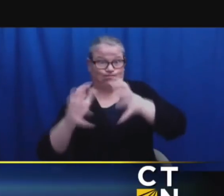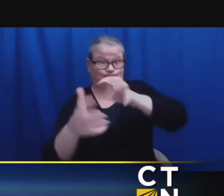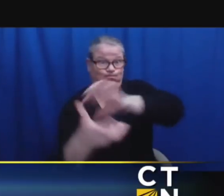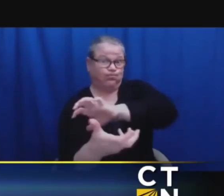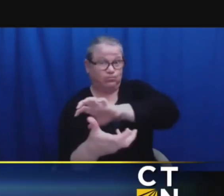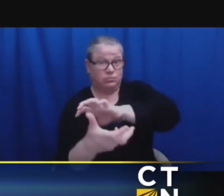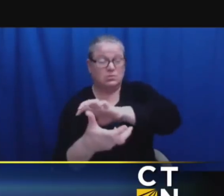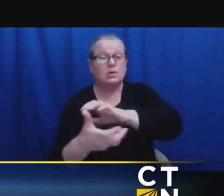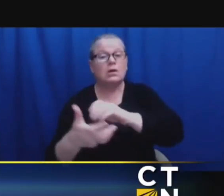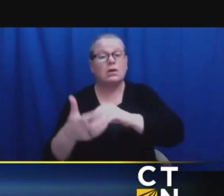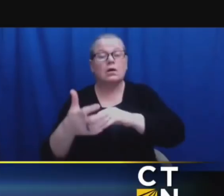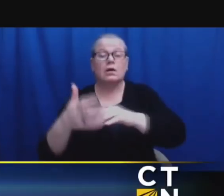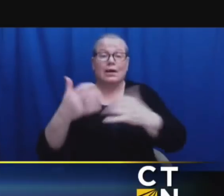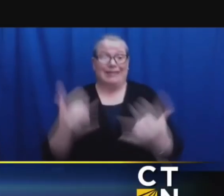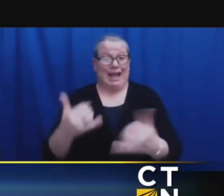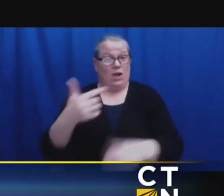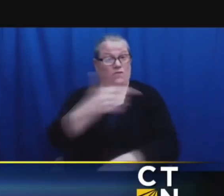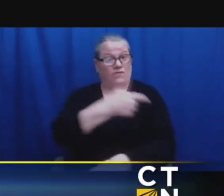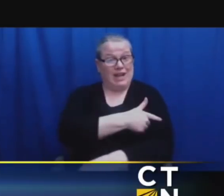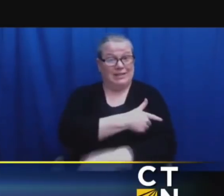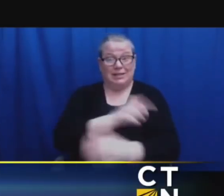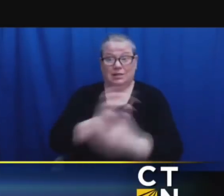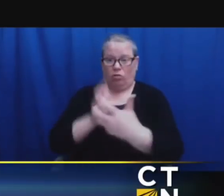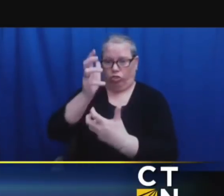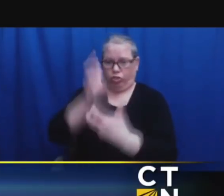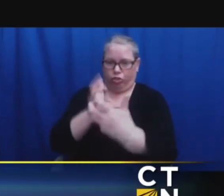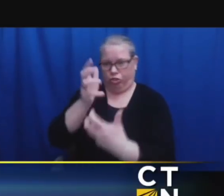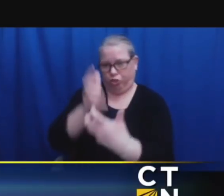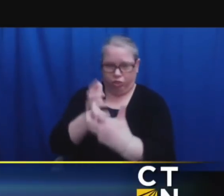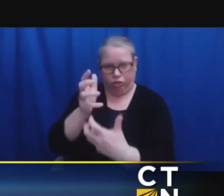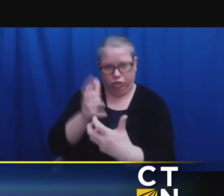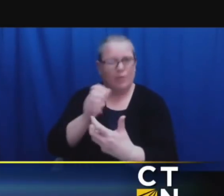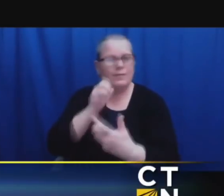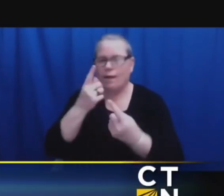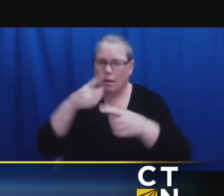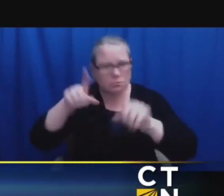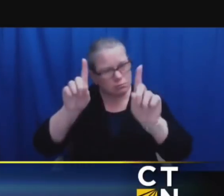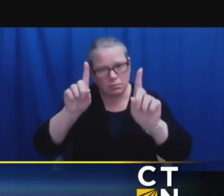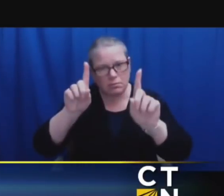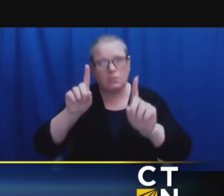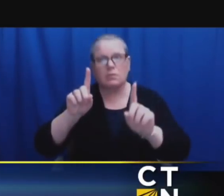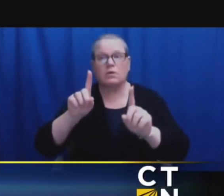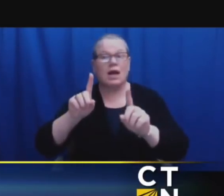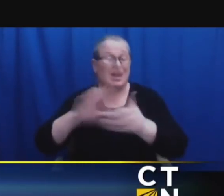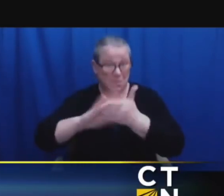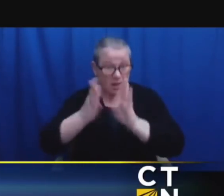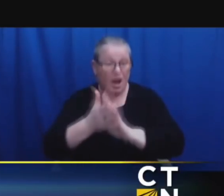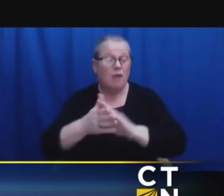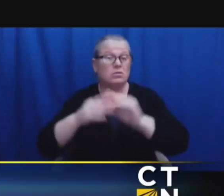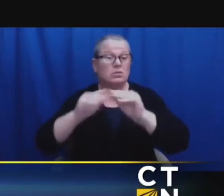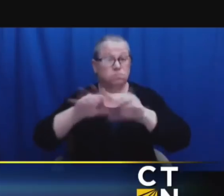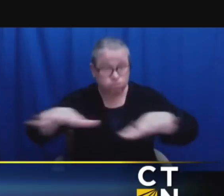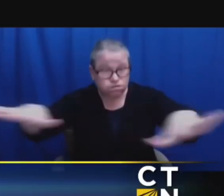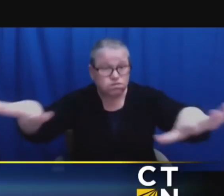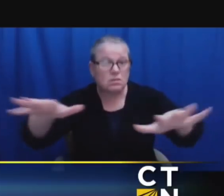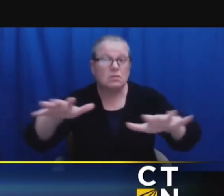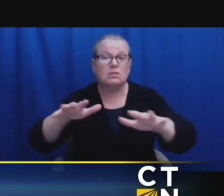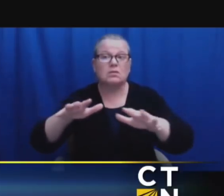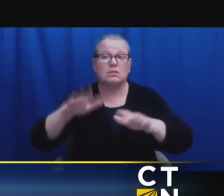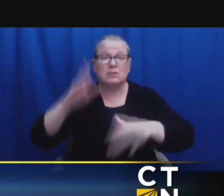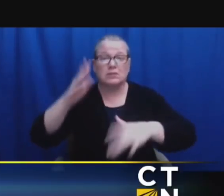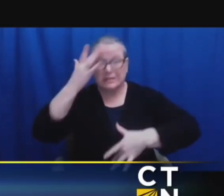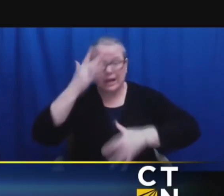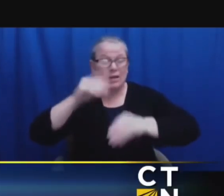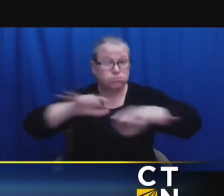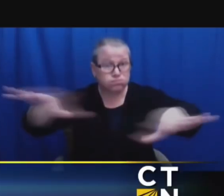in the market not targeting the virus circulating in the community. There will be new ones, and we may have to get it every year. At